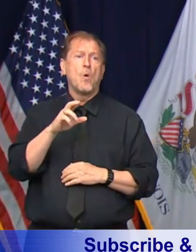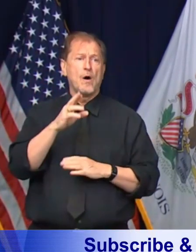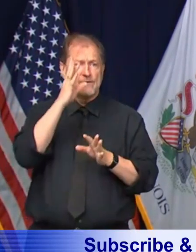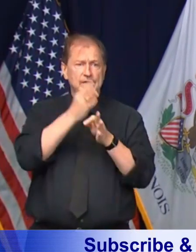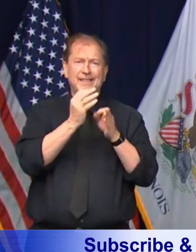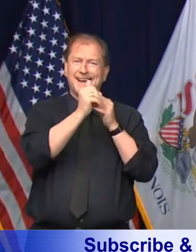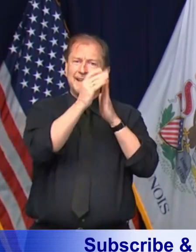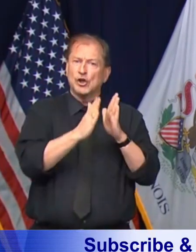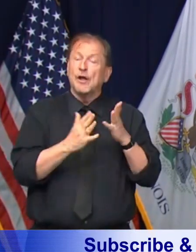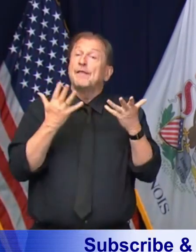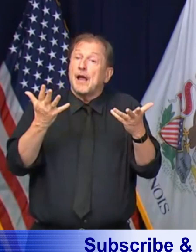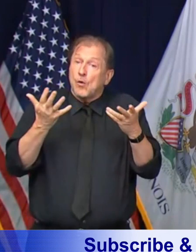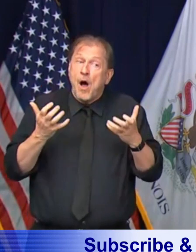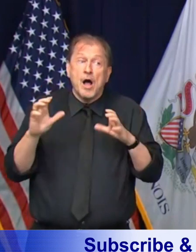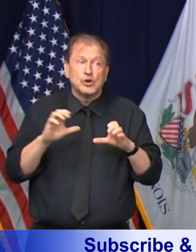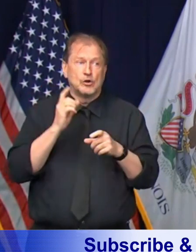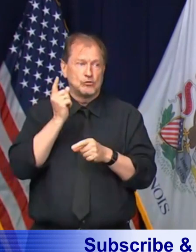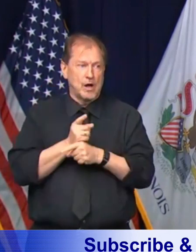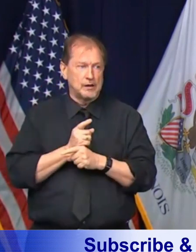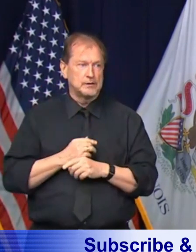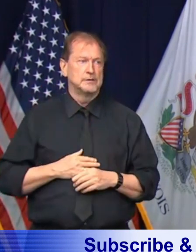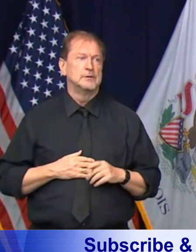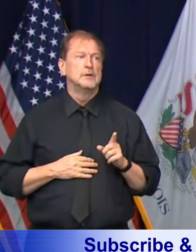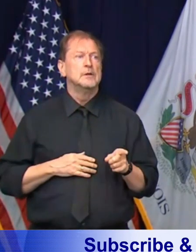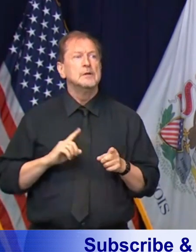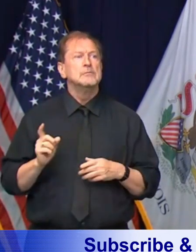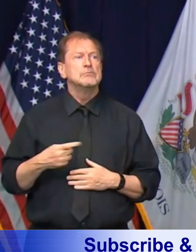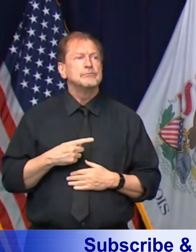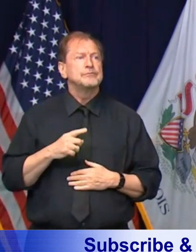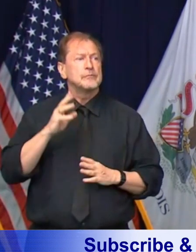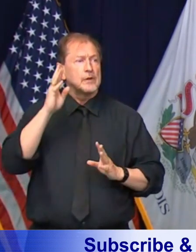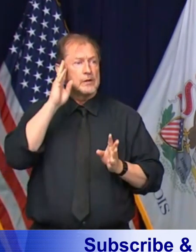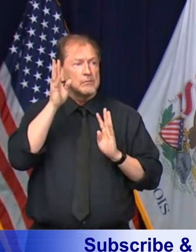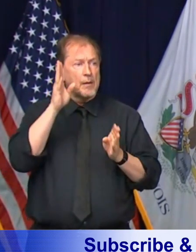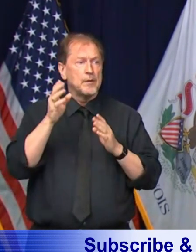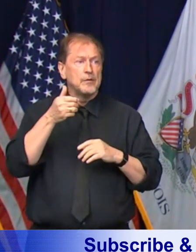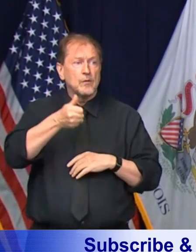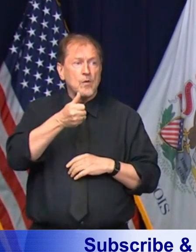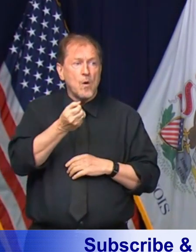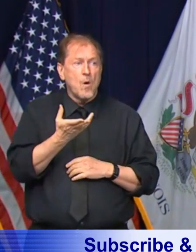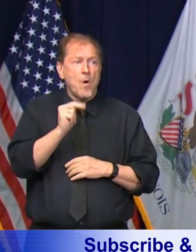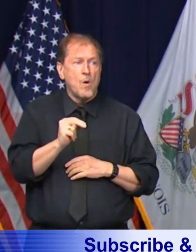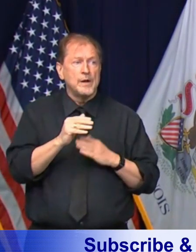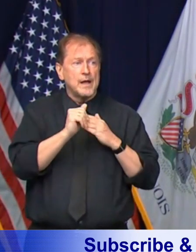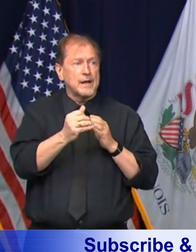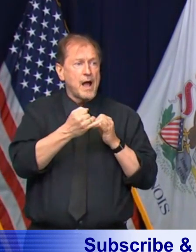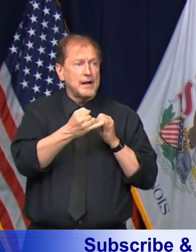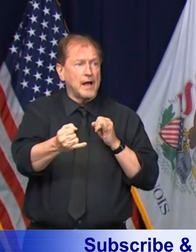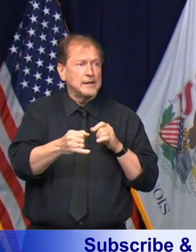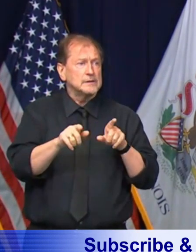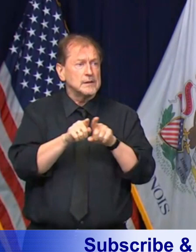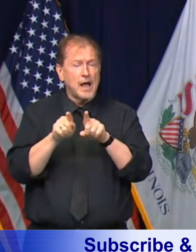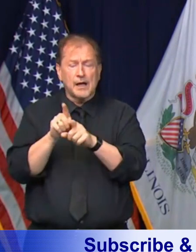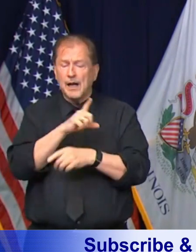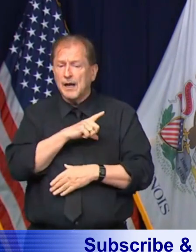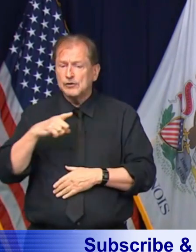parishioners safe. Has IDPH begun the process of coming up with its own guidelines, much like it did with the legislature, for them to meet?